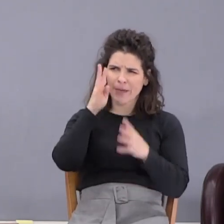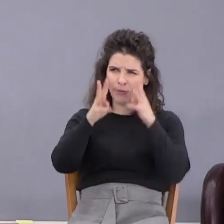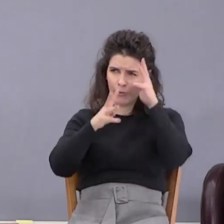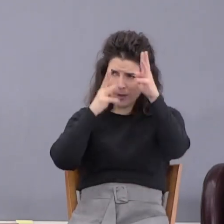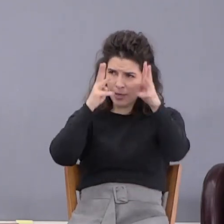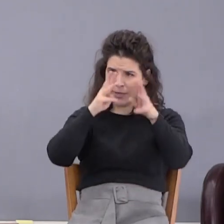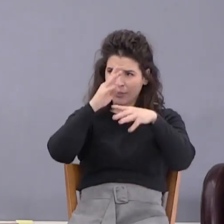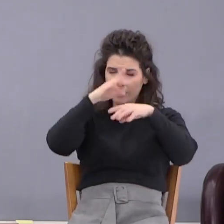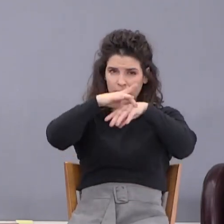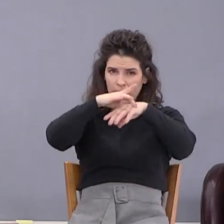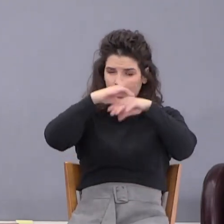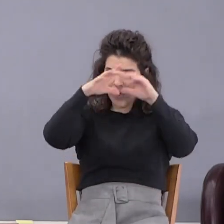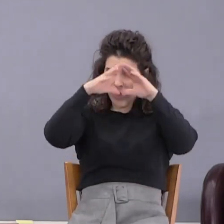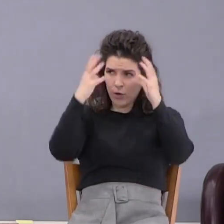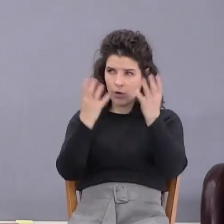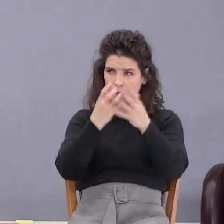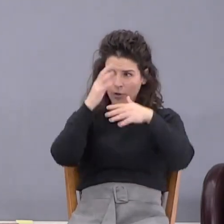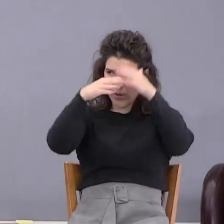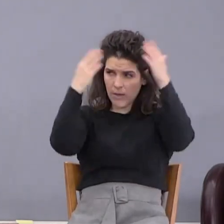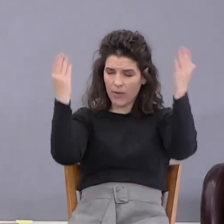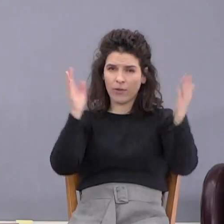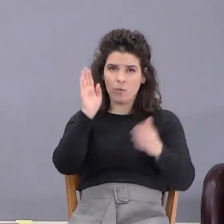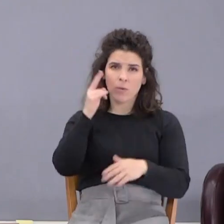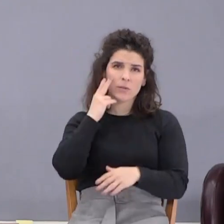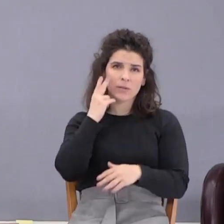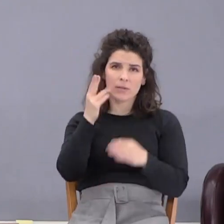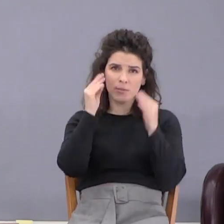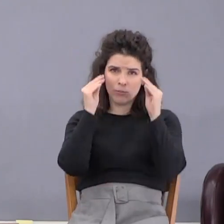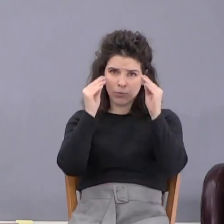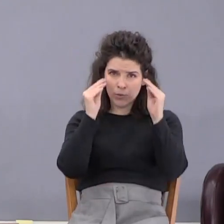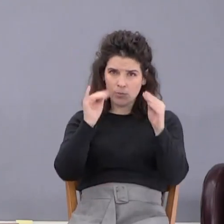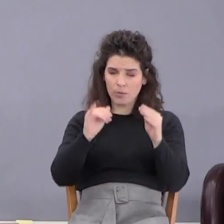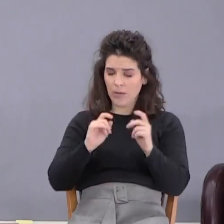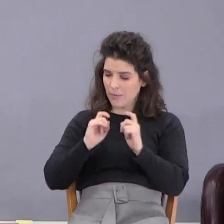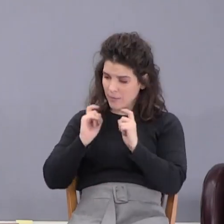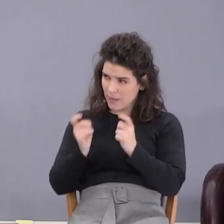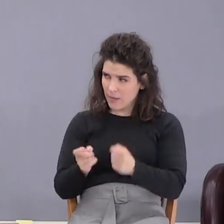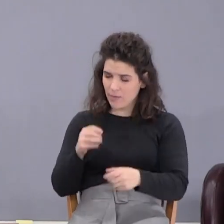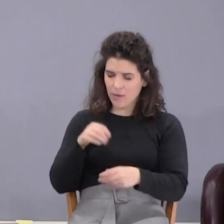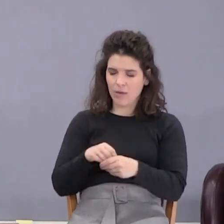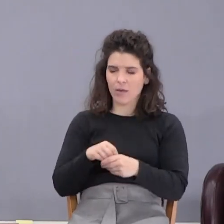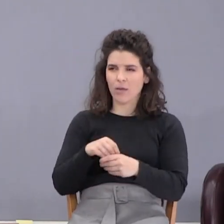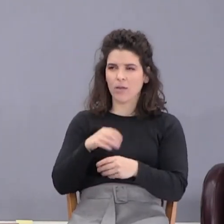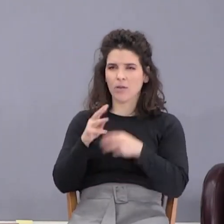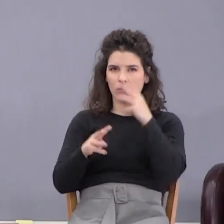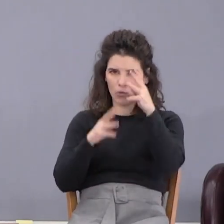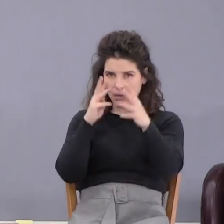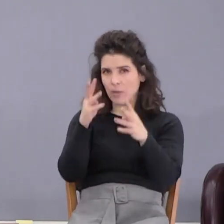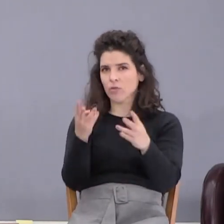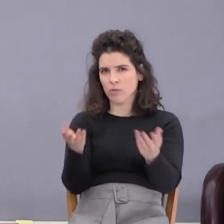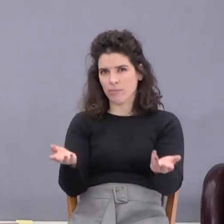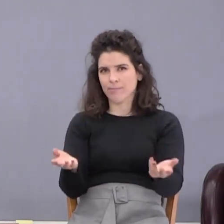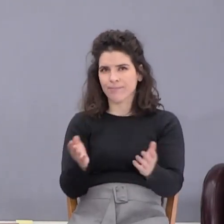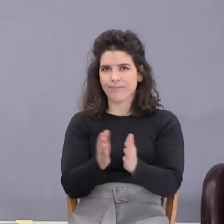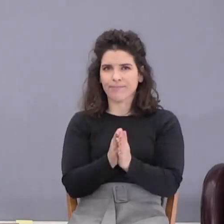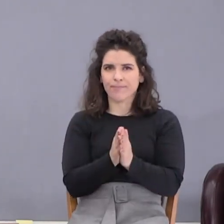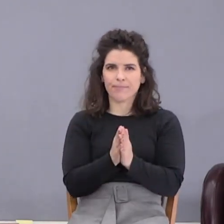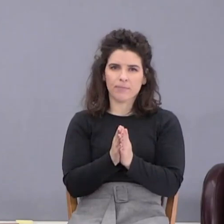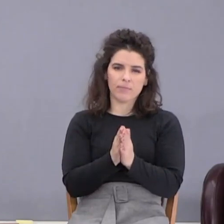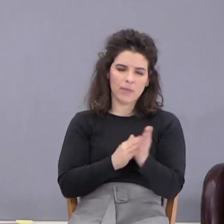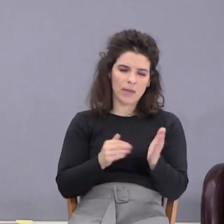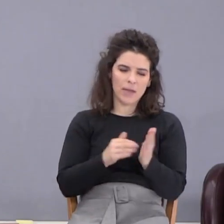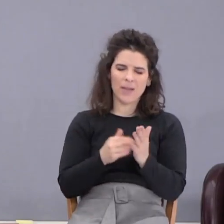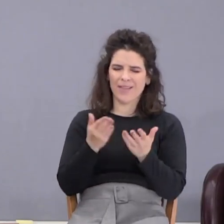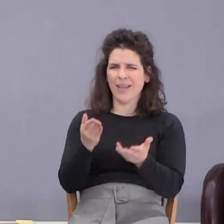see principles that I have embedded in creation. All right, again,